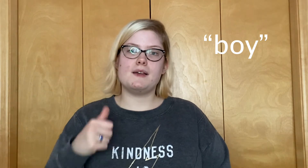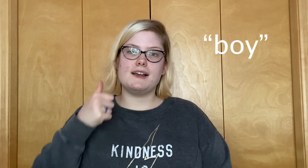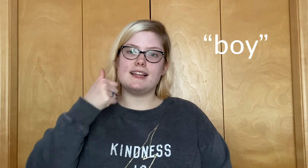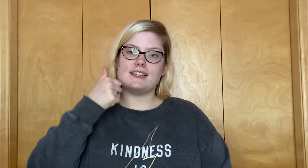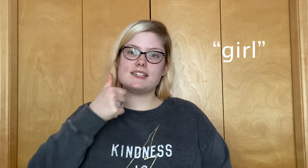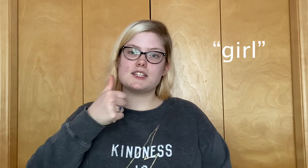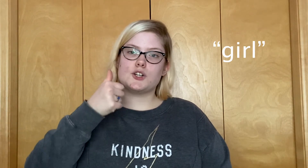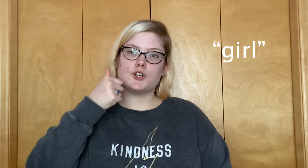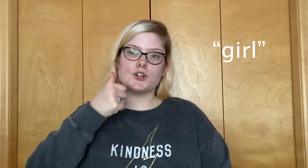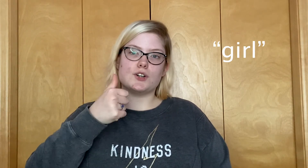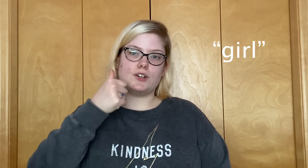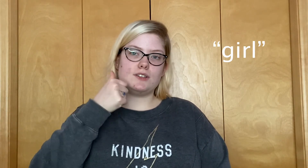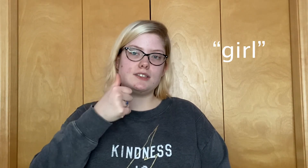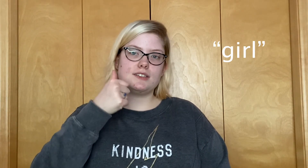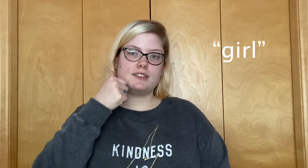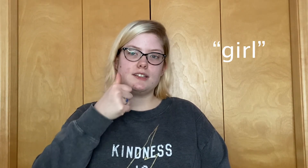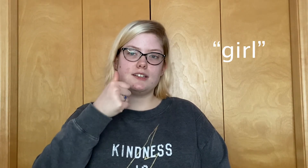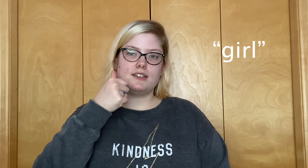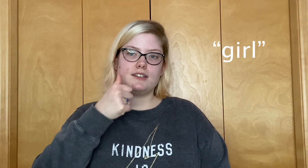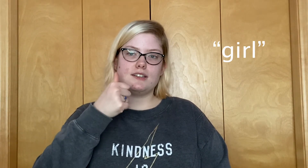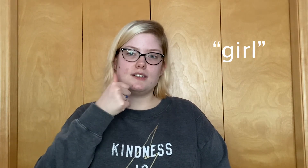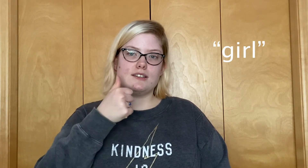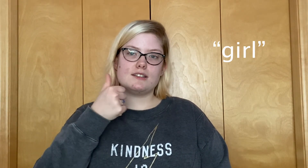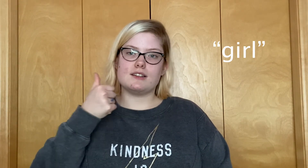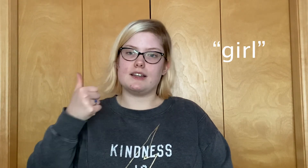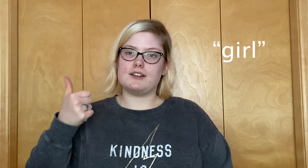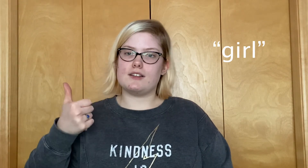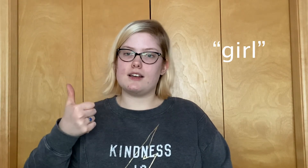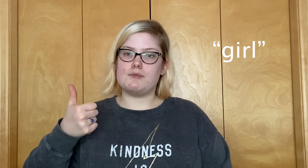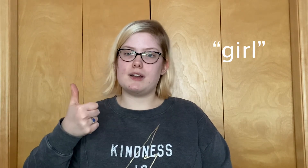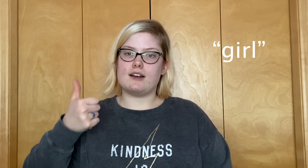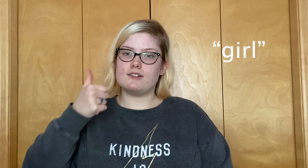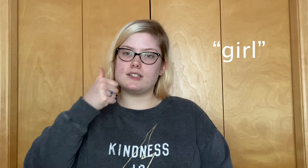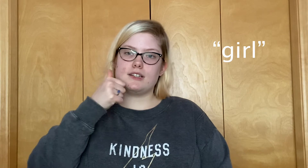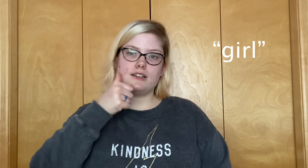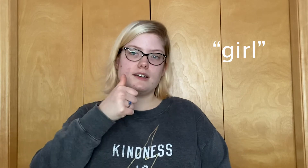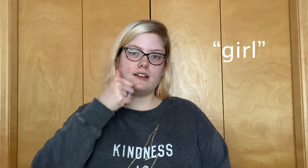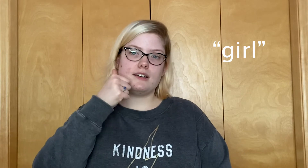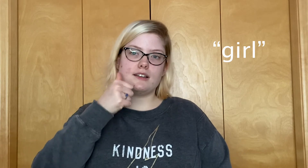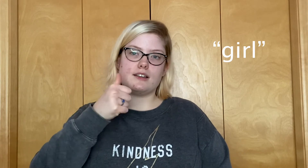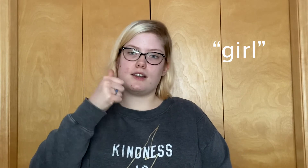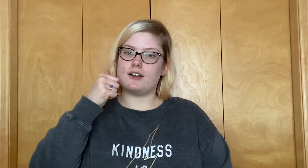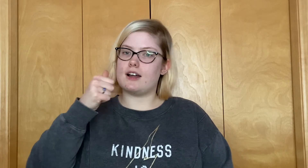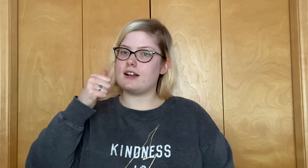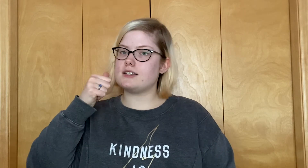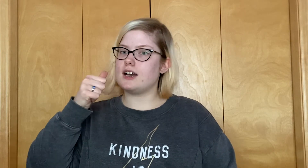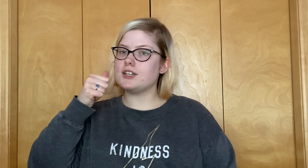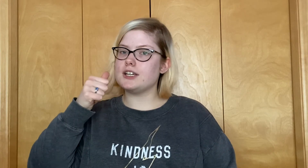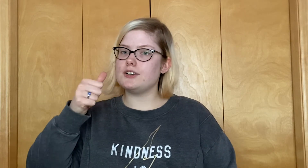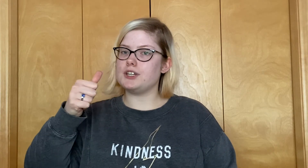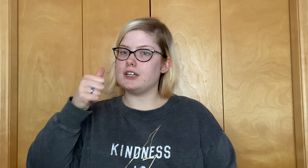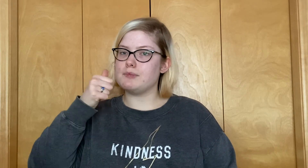and this is girl, like your thumb out. You're not touching your cheek, but